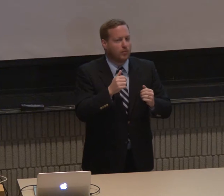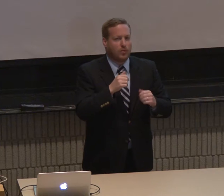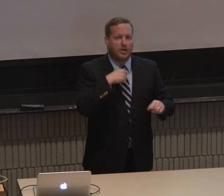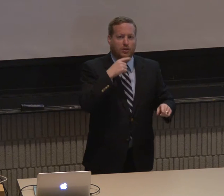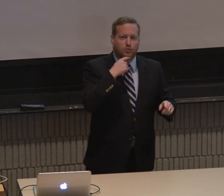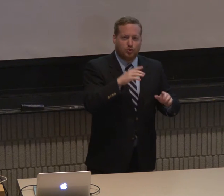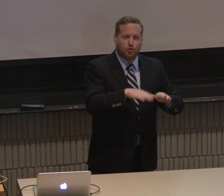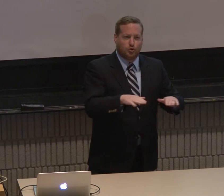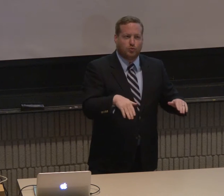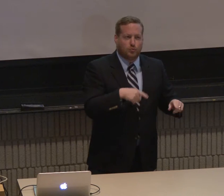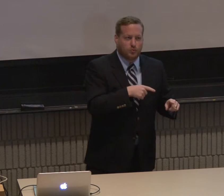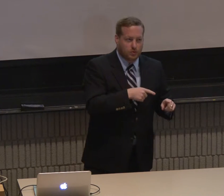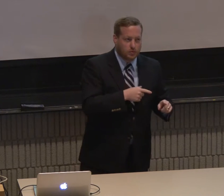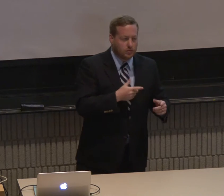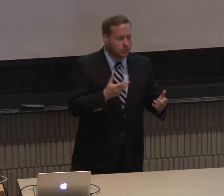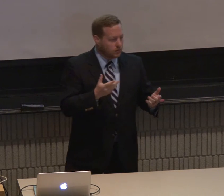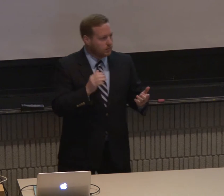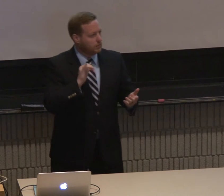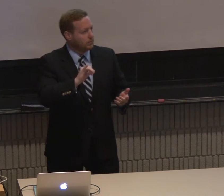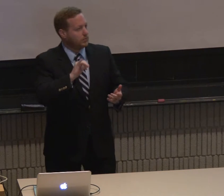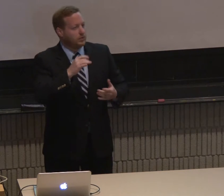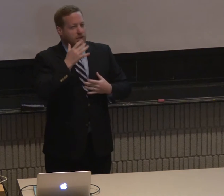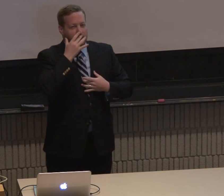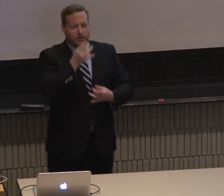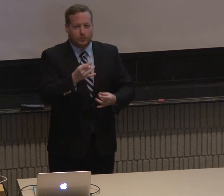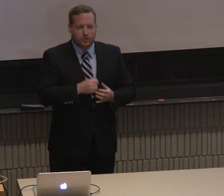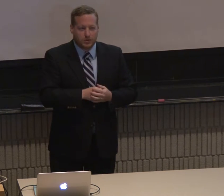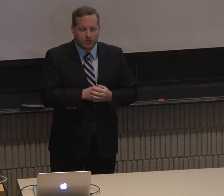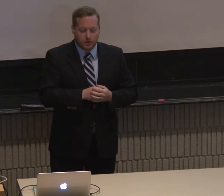parents obviously start right away if they're sign language users.